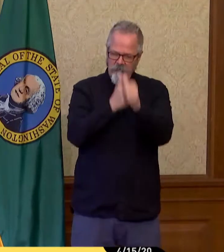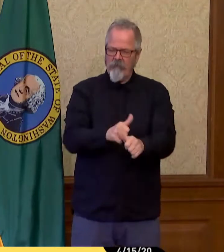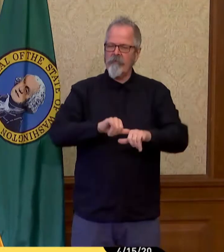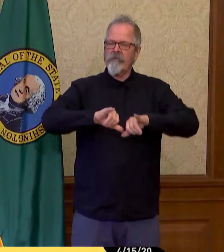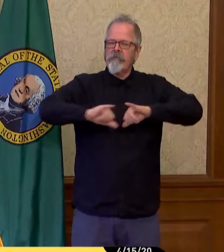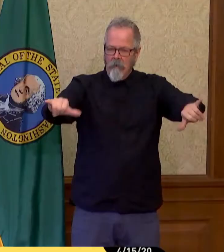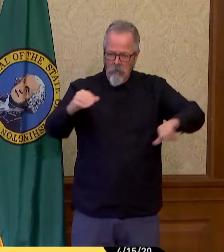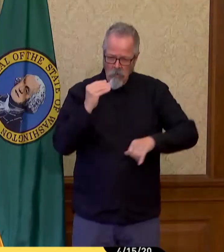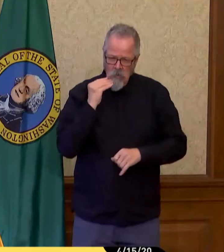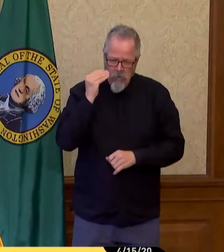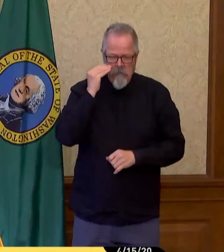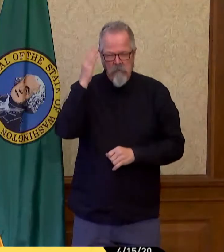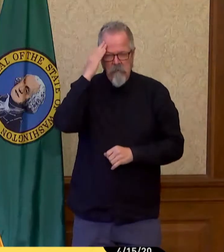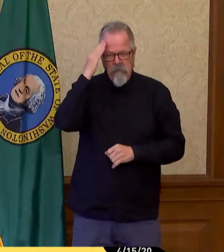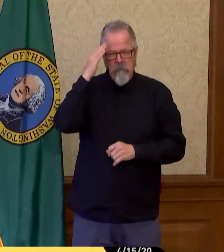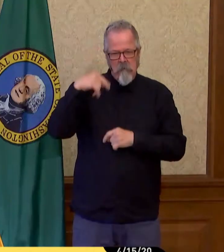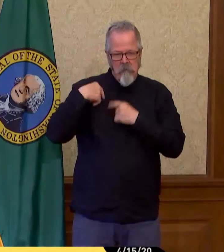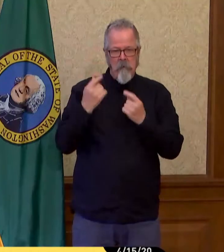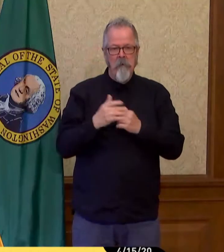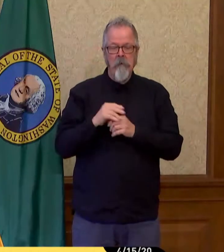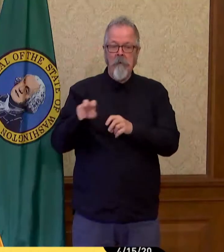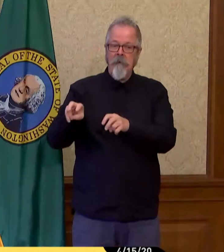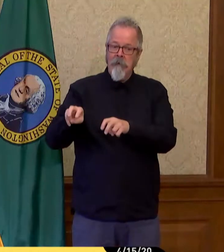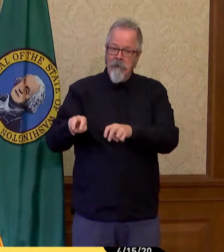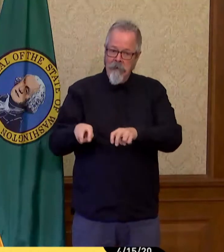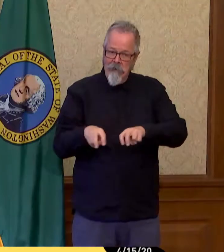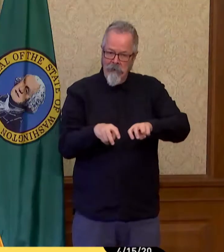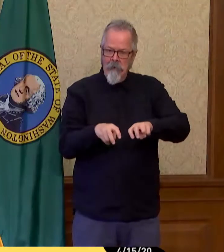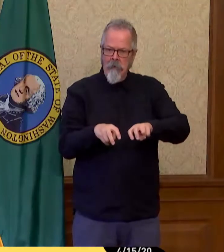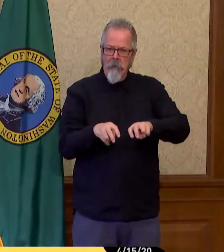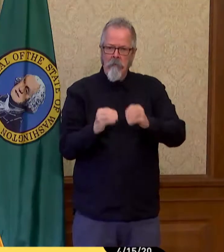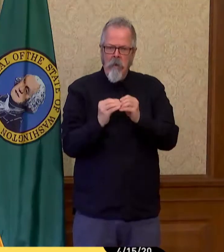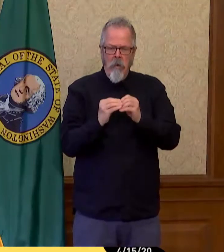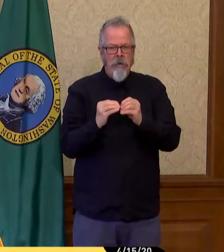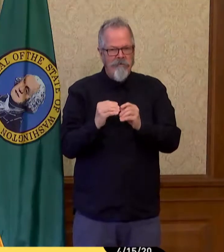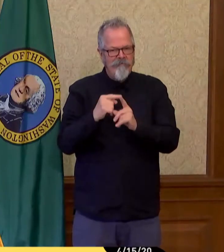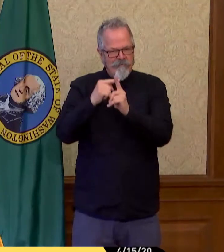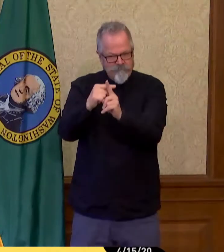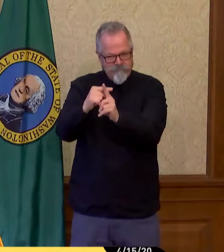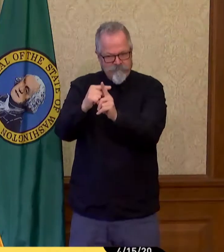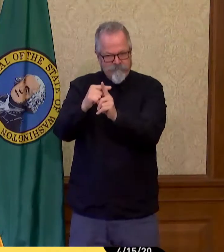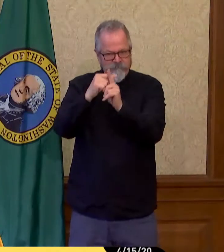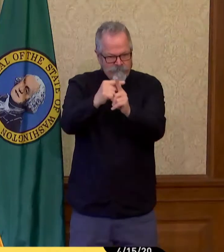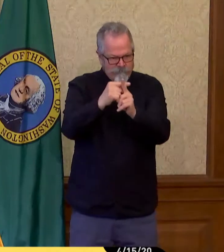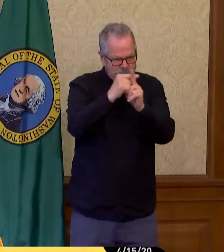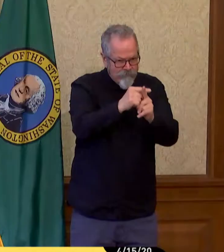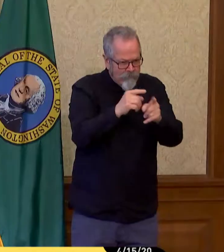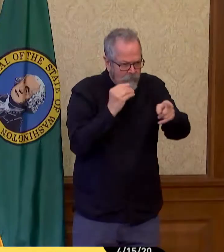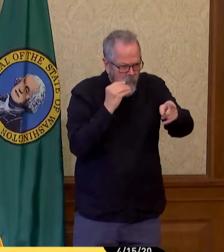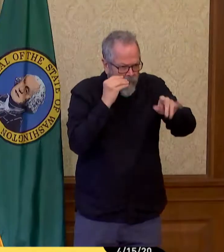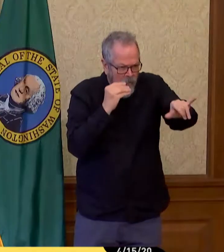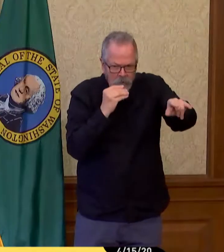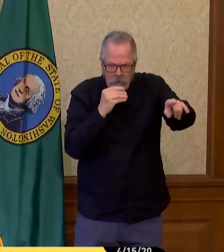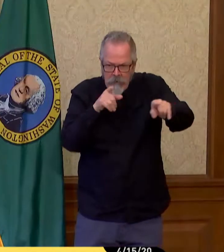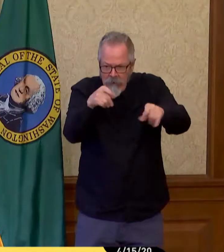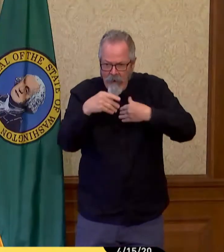transition to be made when two things exist, and they have to exist